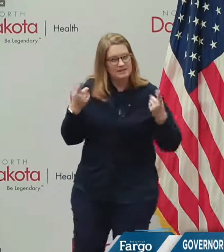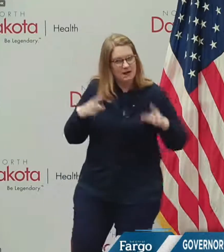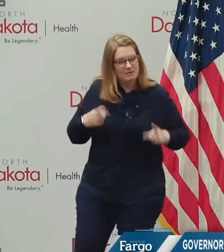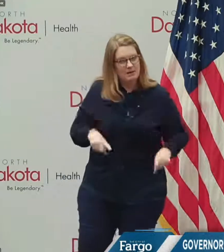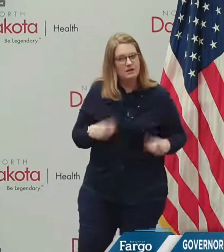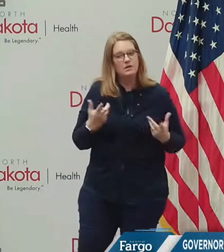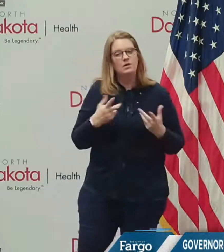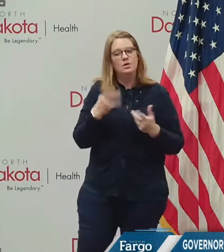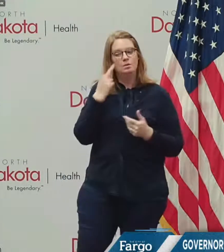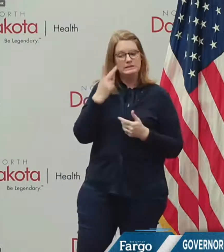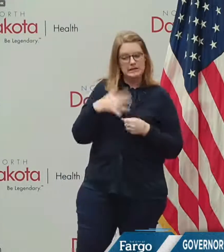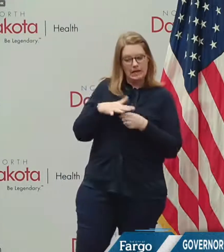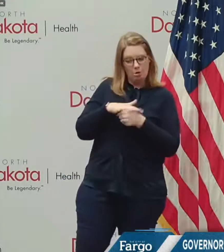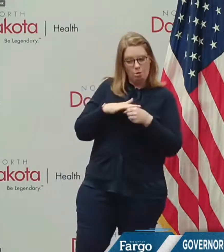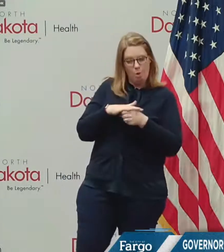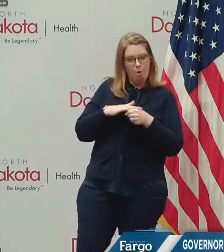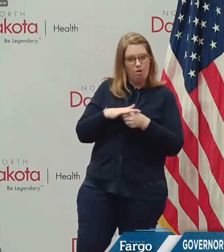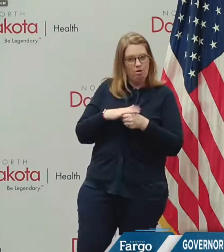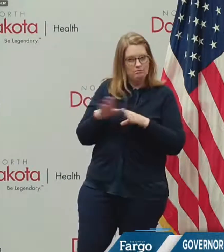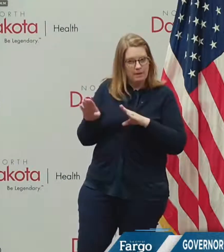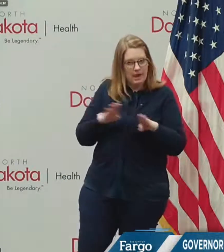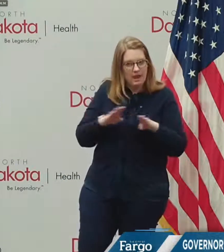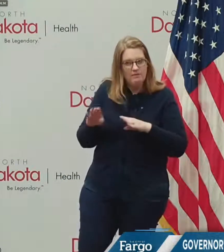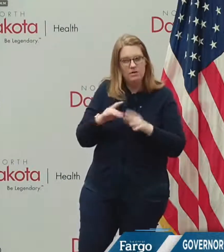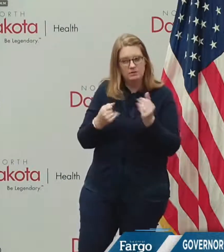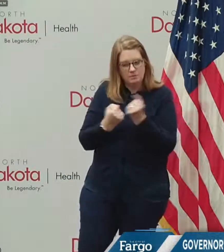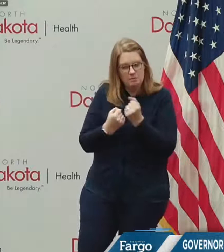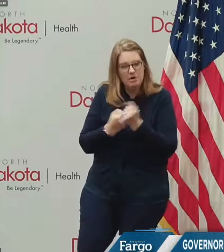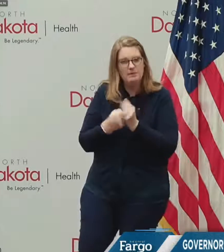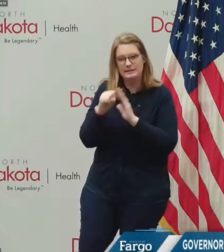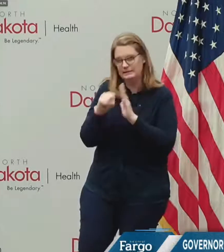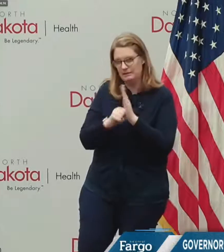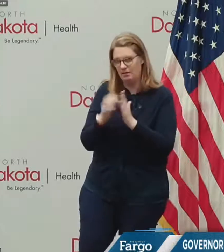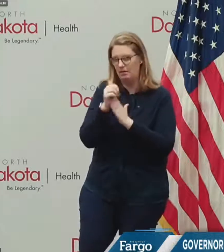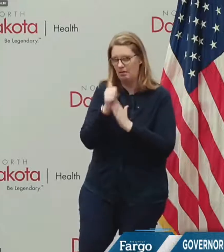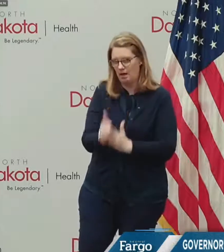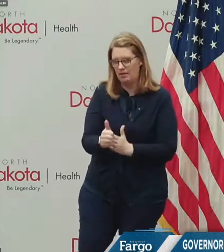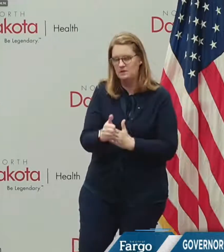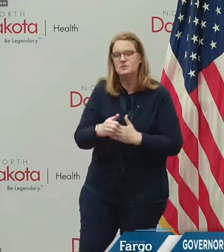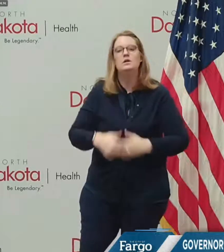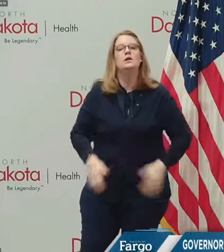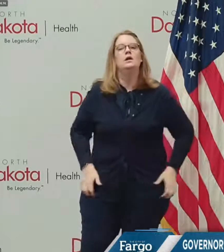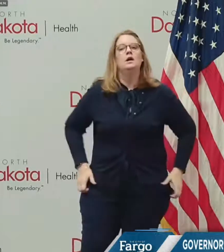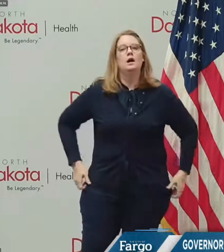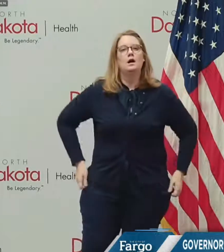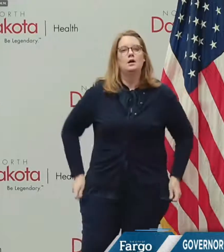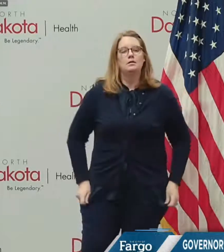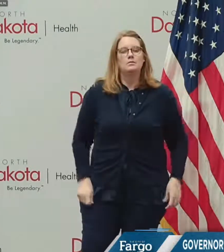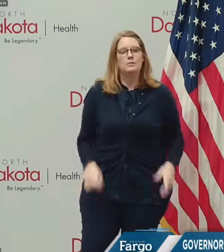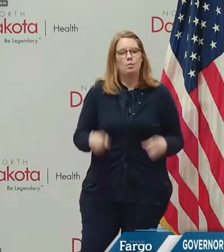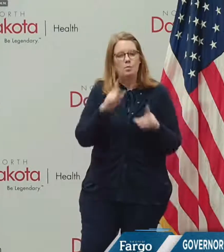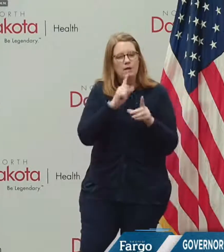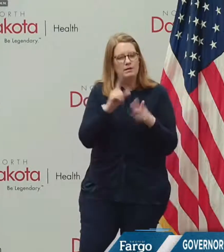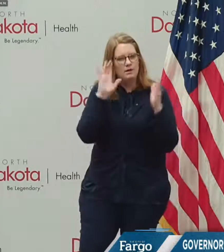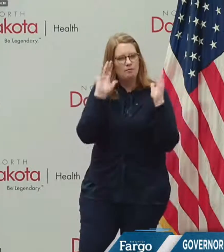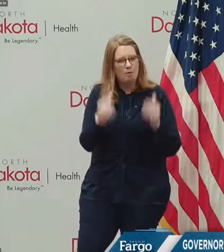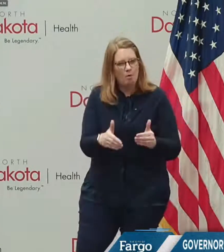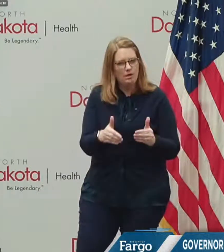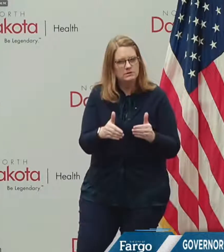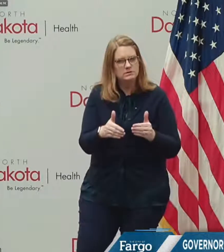action supported by our state guidelines. And I think I want to, again, also focus a little bit on